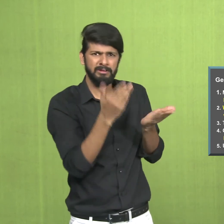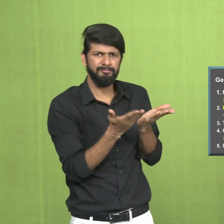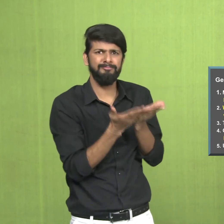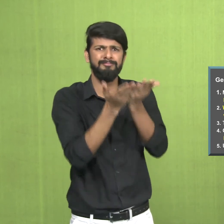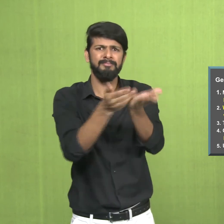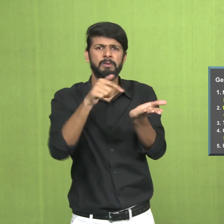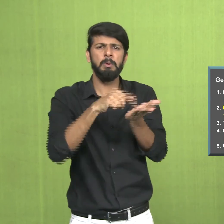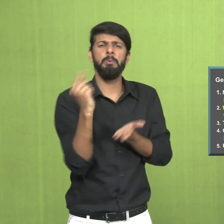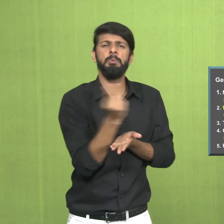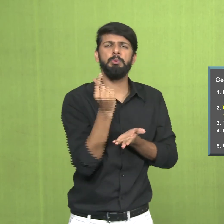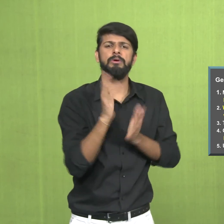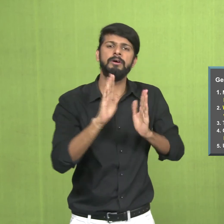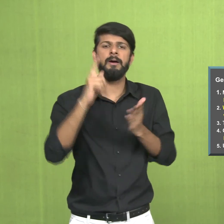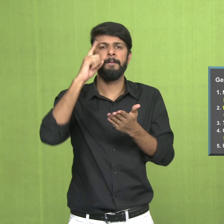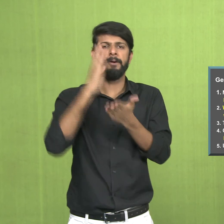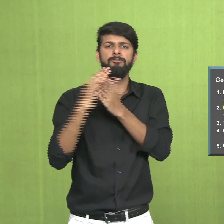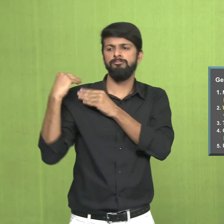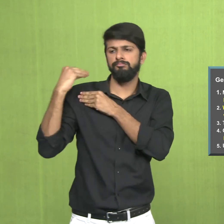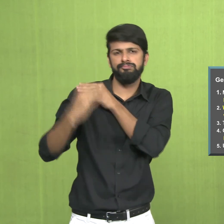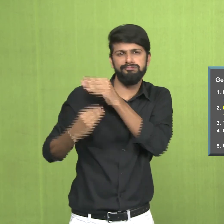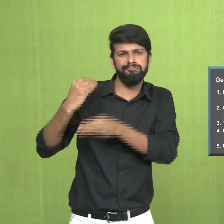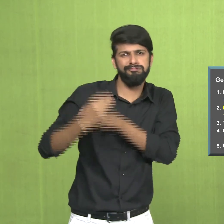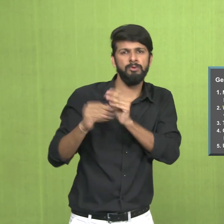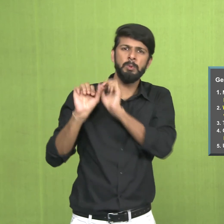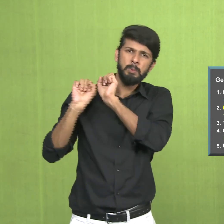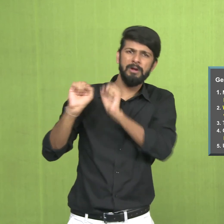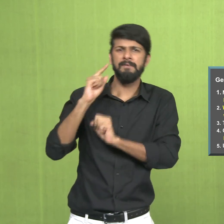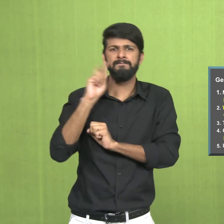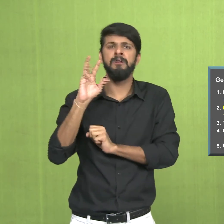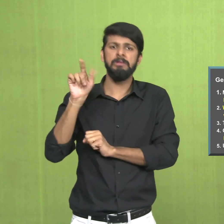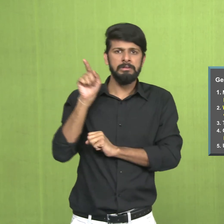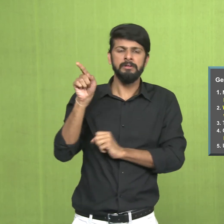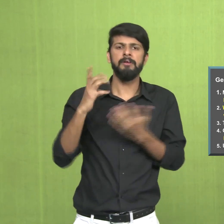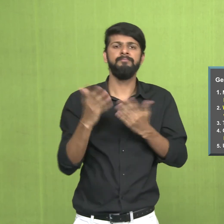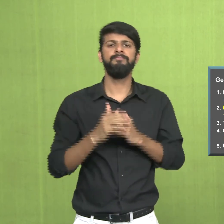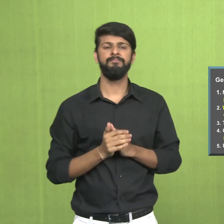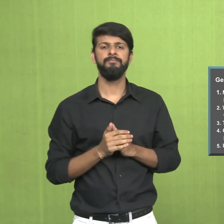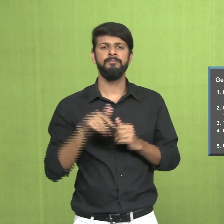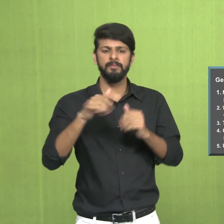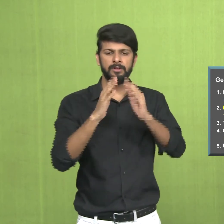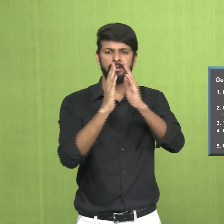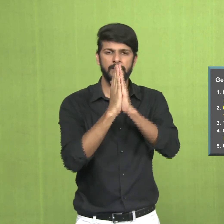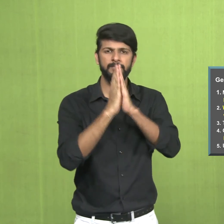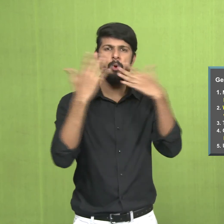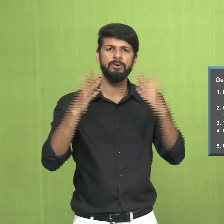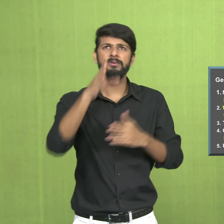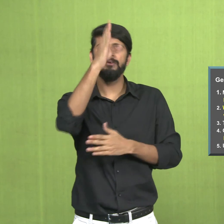And these kind of models were used for religious rituals of the Indus Valley civilization.